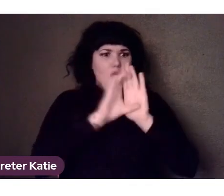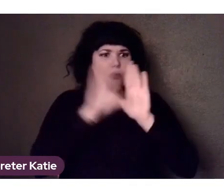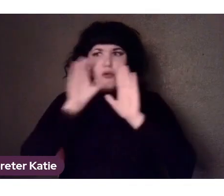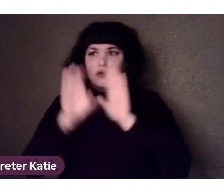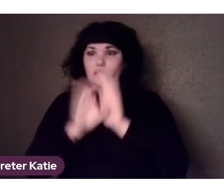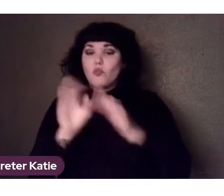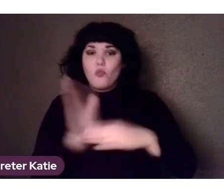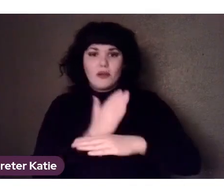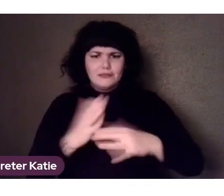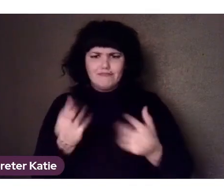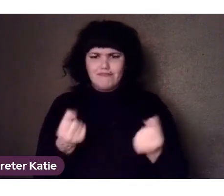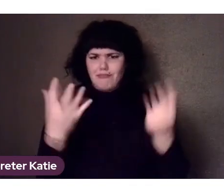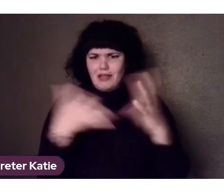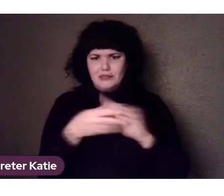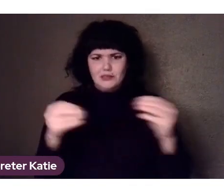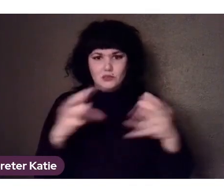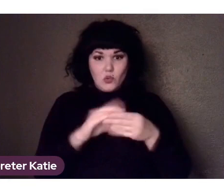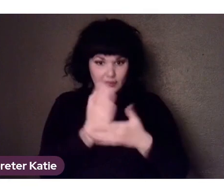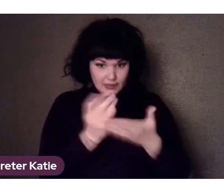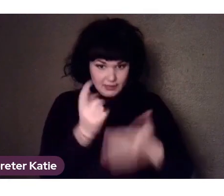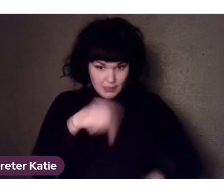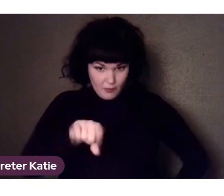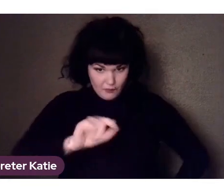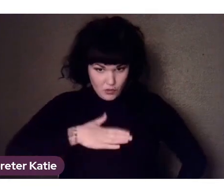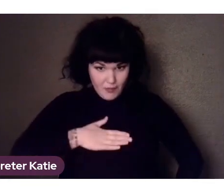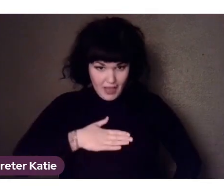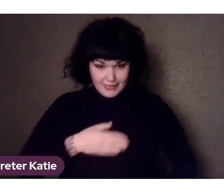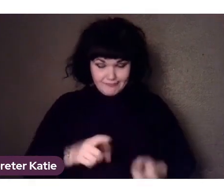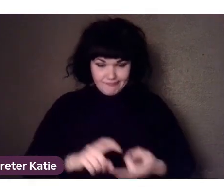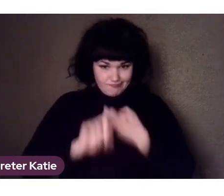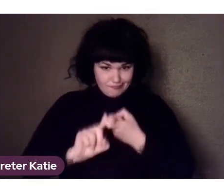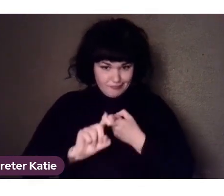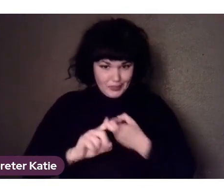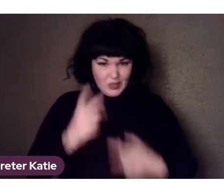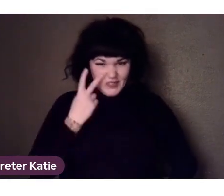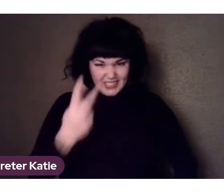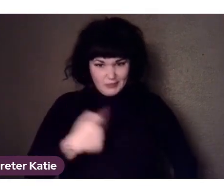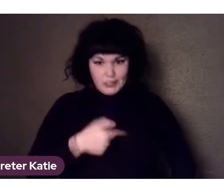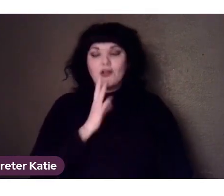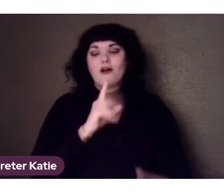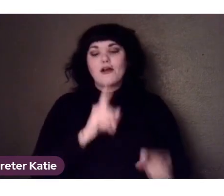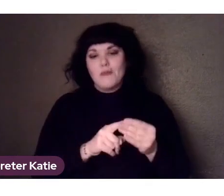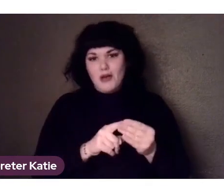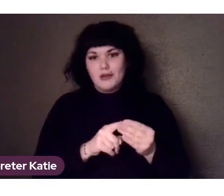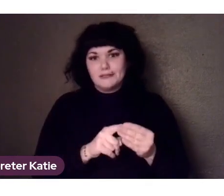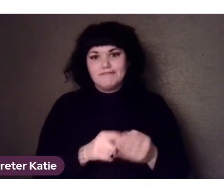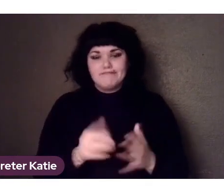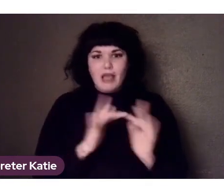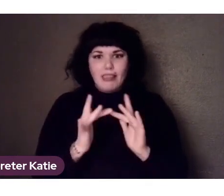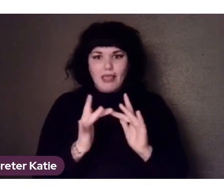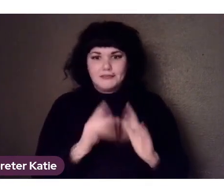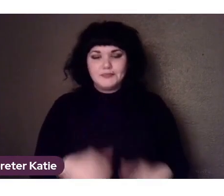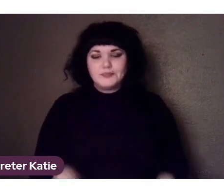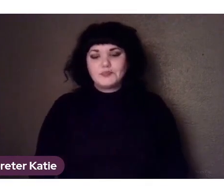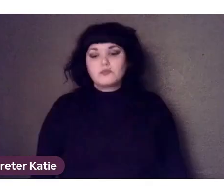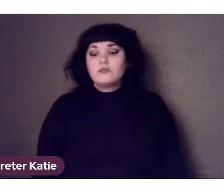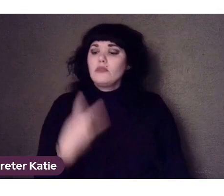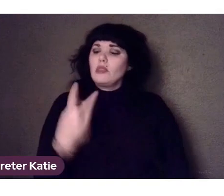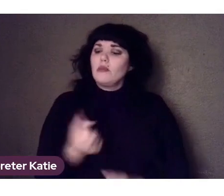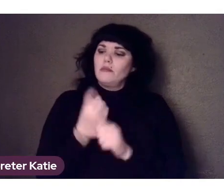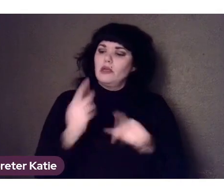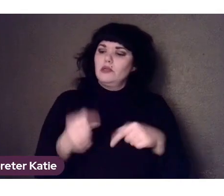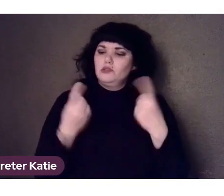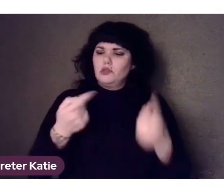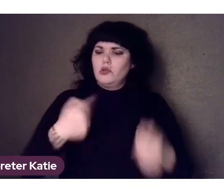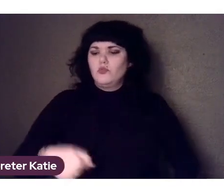of you who are my personal friends have definitely seen me talking about it online. In the past 2 years, we have